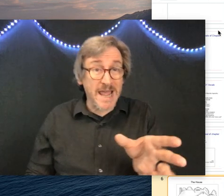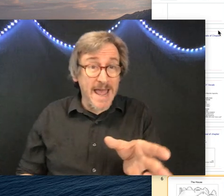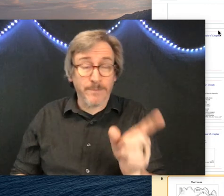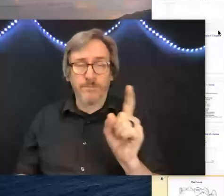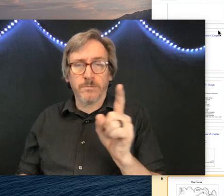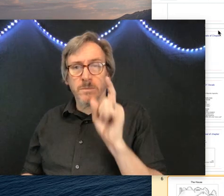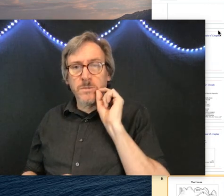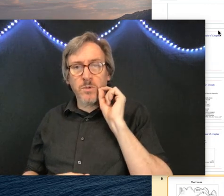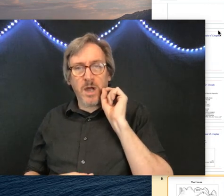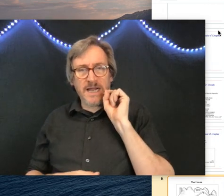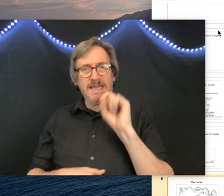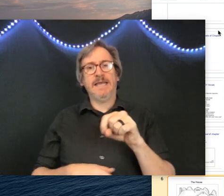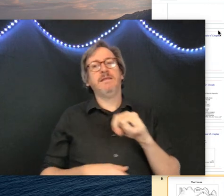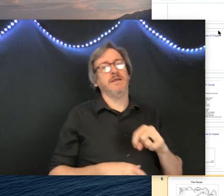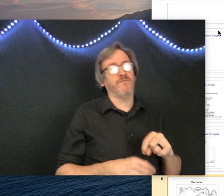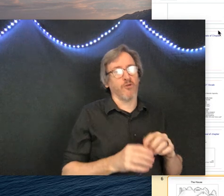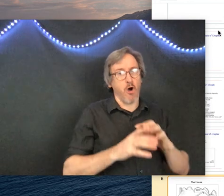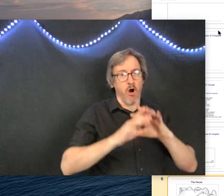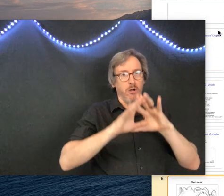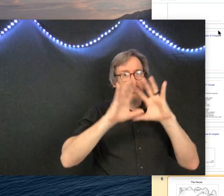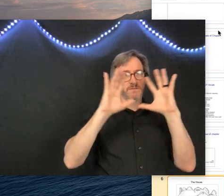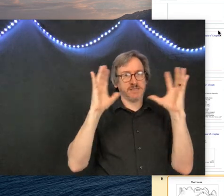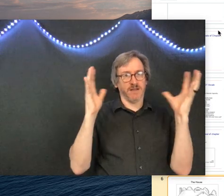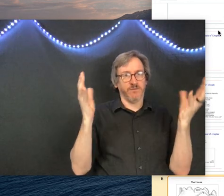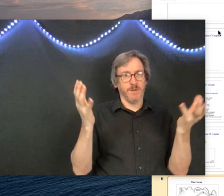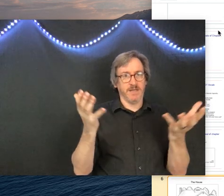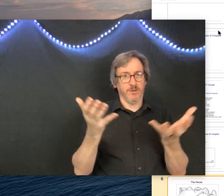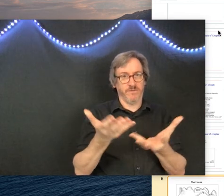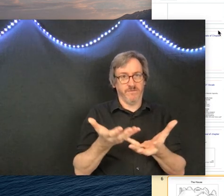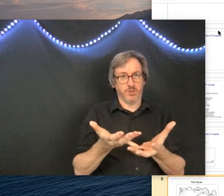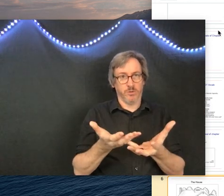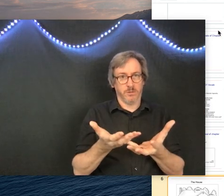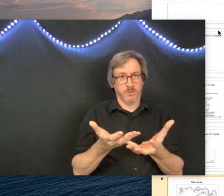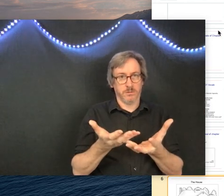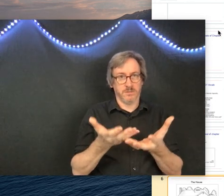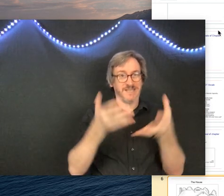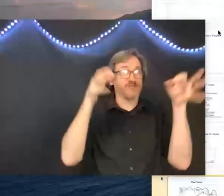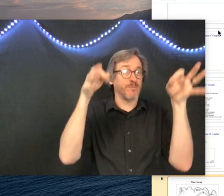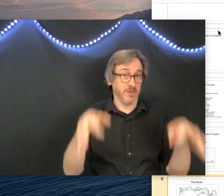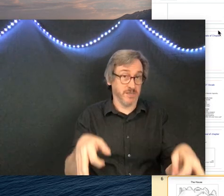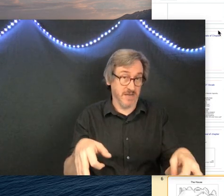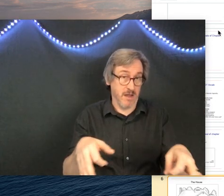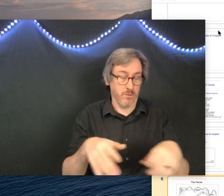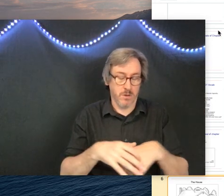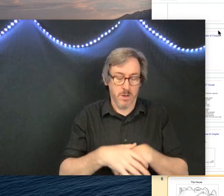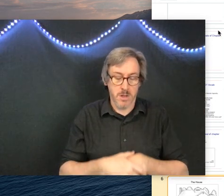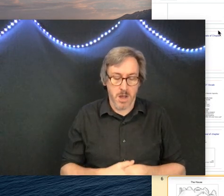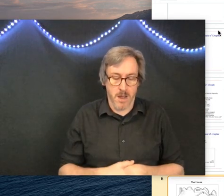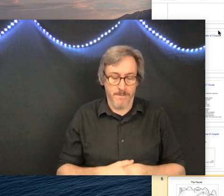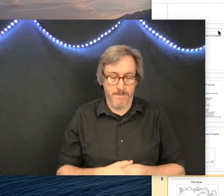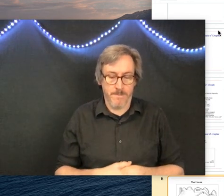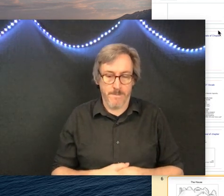So to add, a key thing for all of this stuff when we deal with visual descriptions now